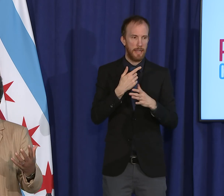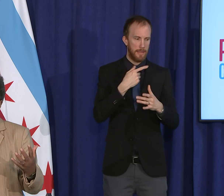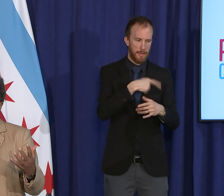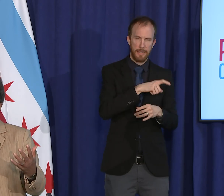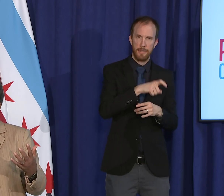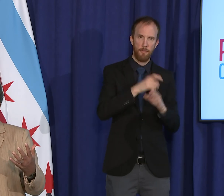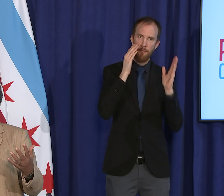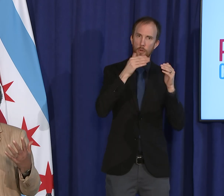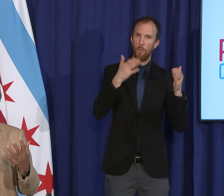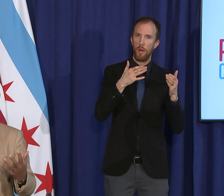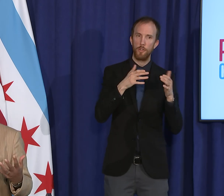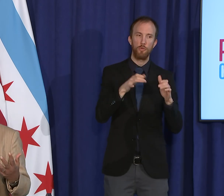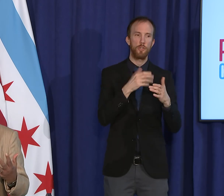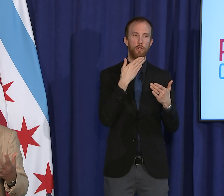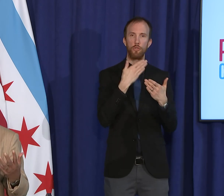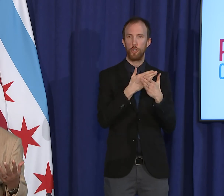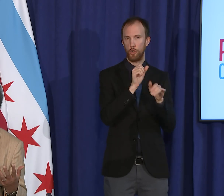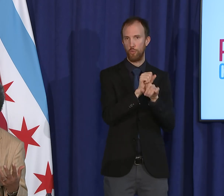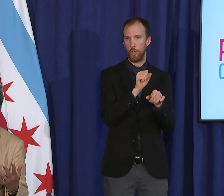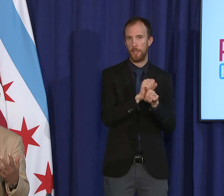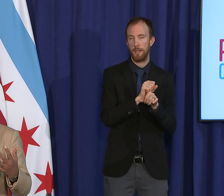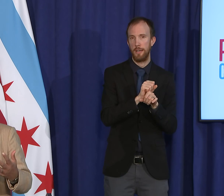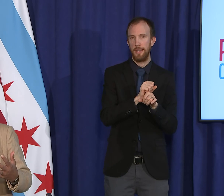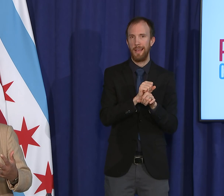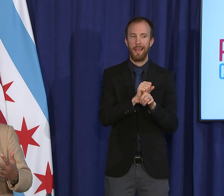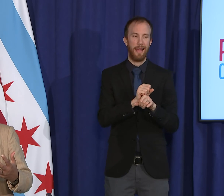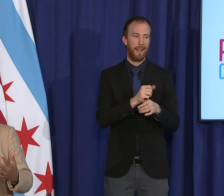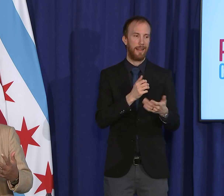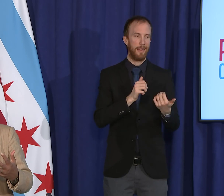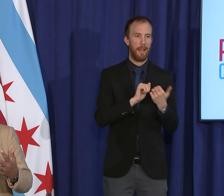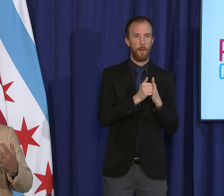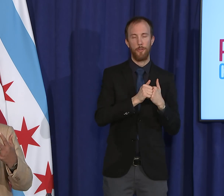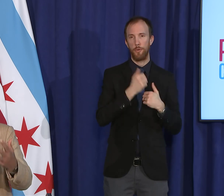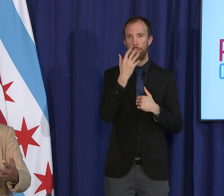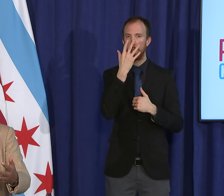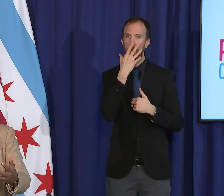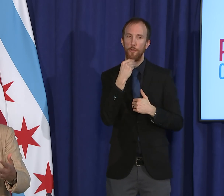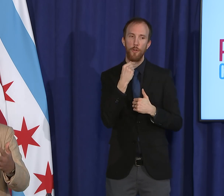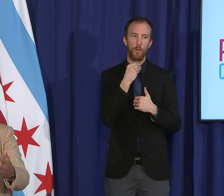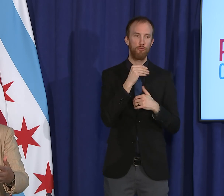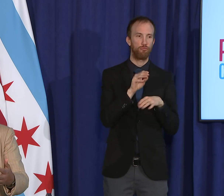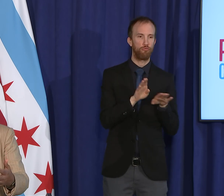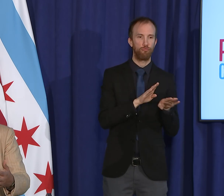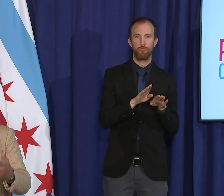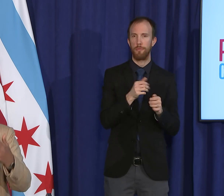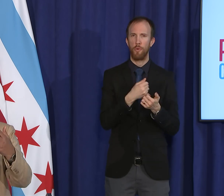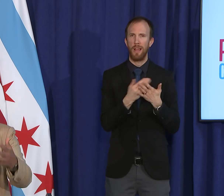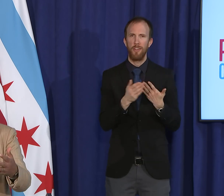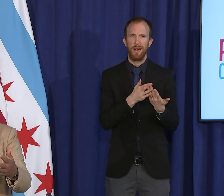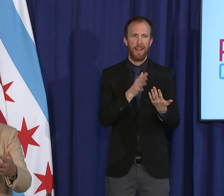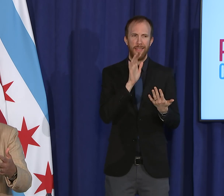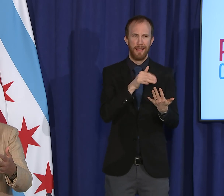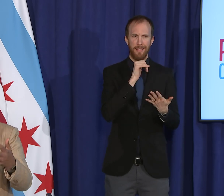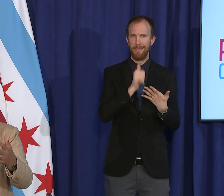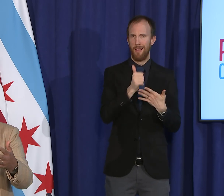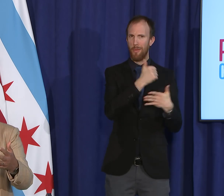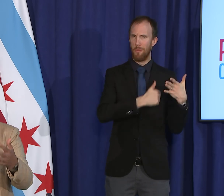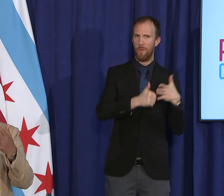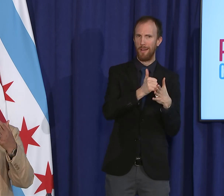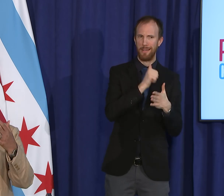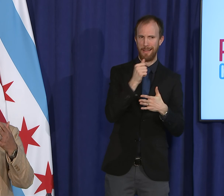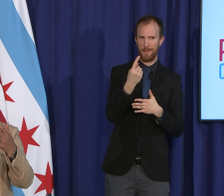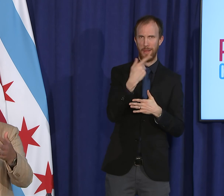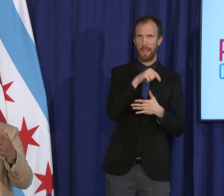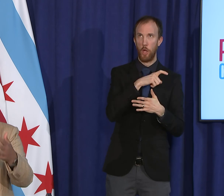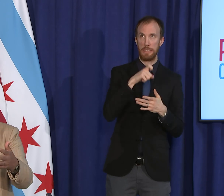her perceived beauty or lack thereof by a man in the workplace, and certainly not by somebody